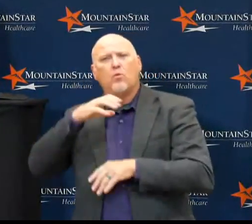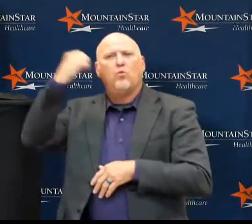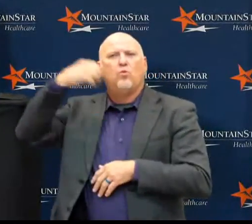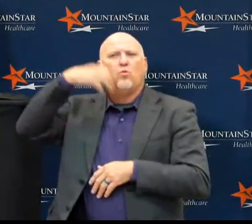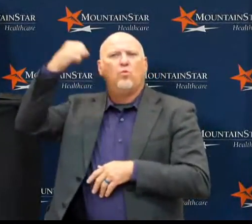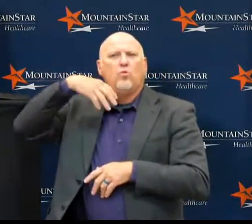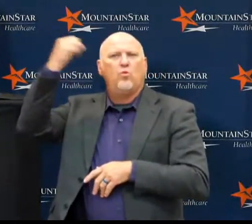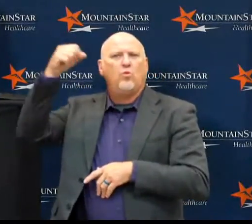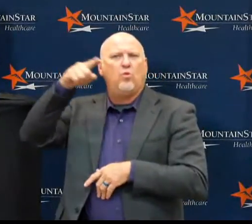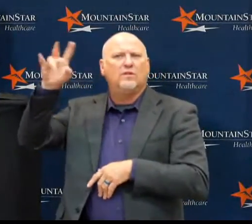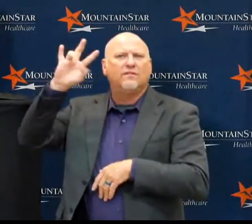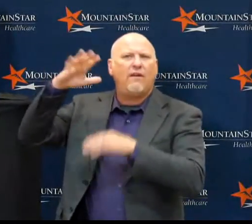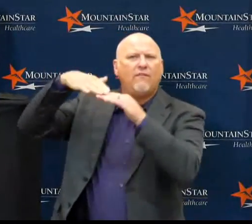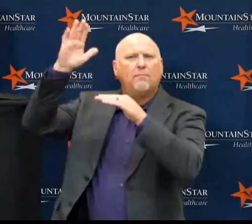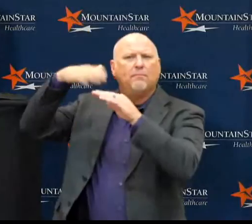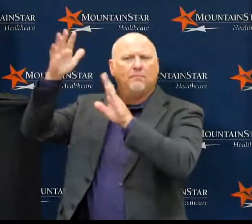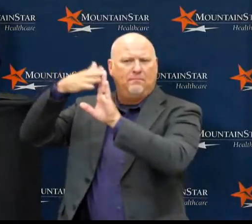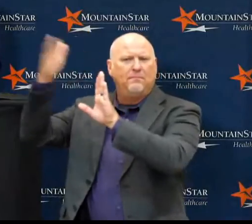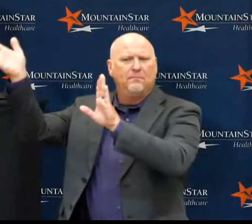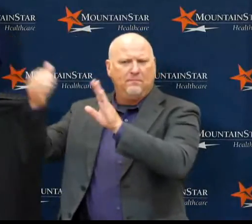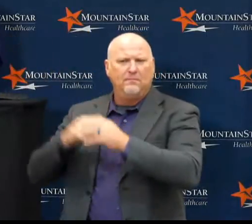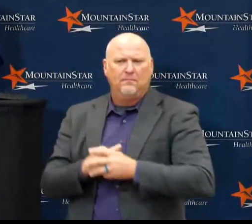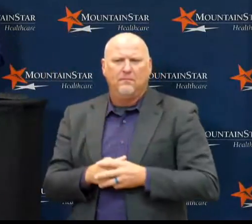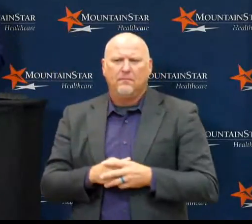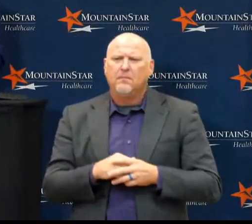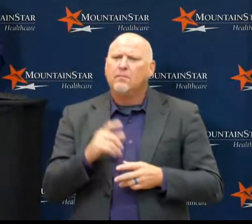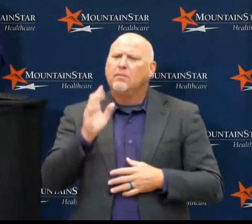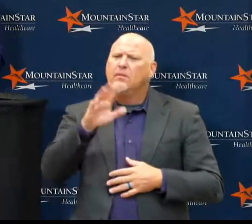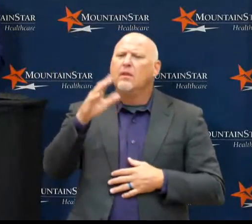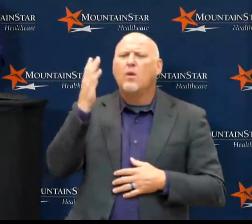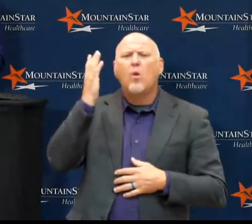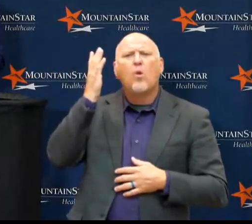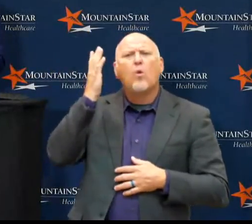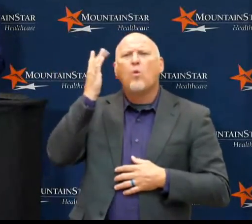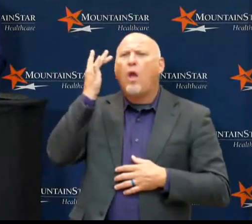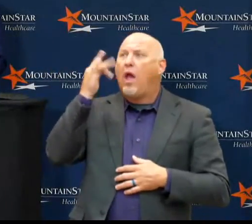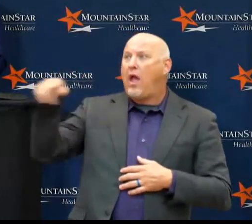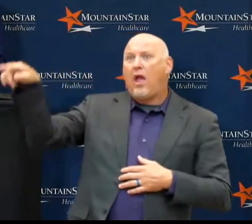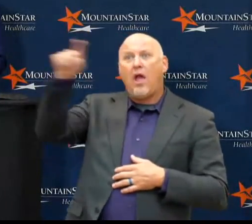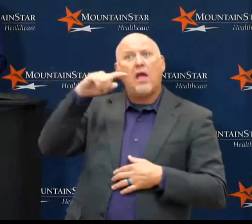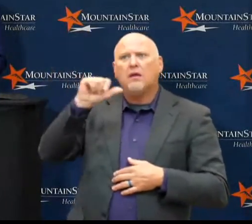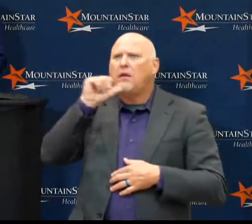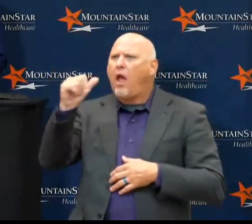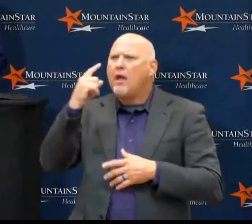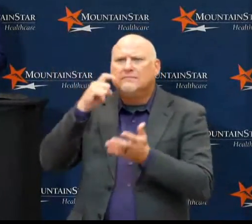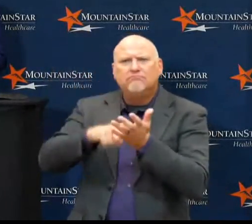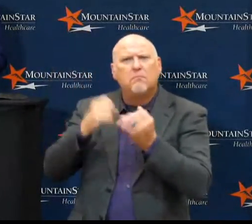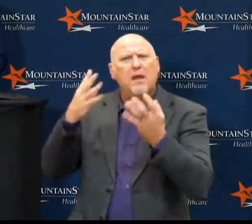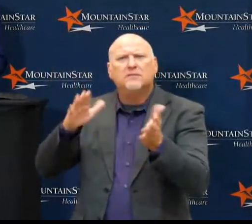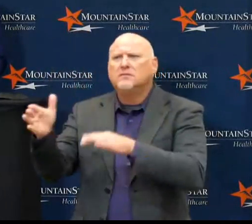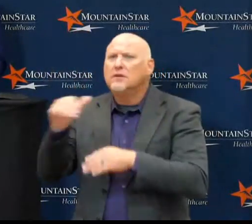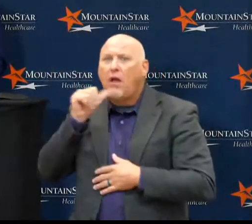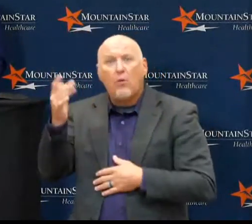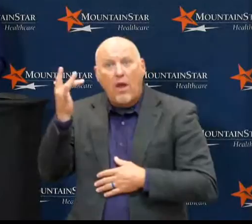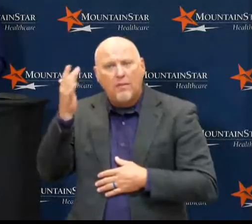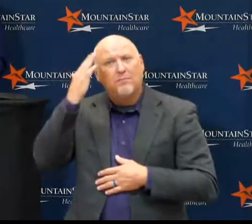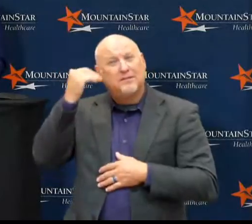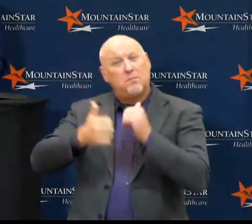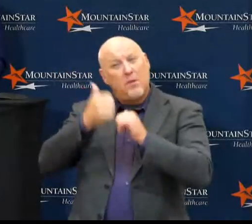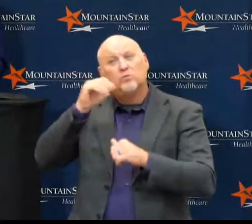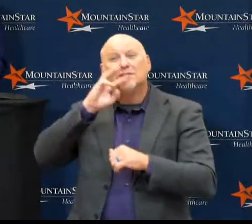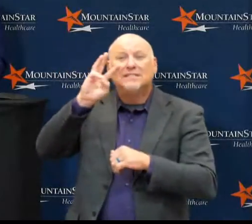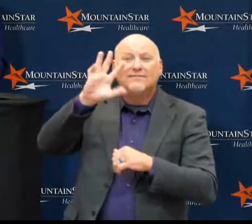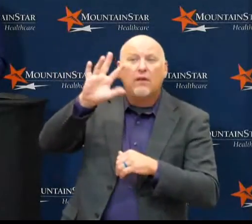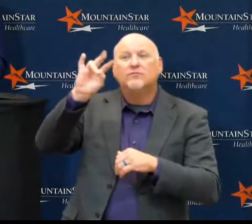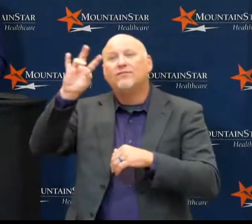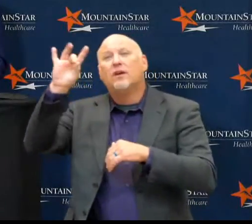job of vaccinating people that are over the age of 65. And so they are being protected. It's the people under the age of 65 who have